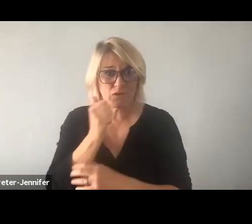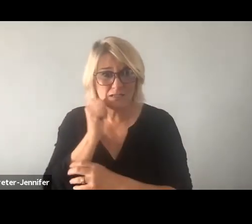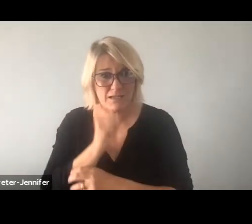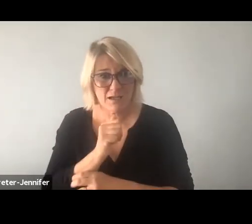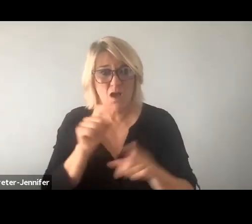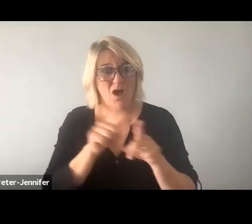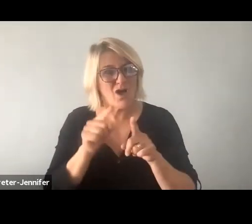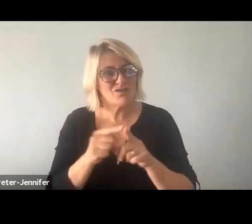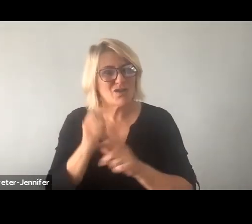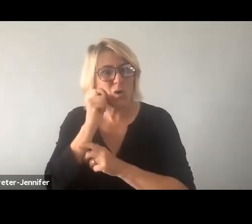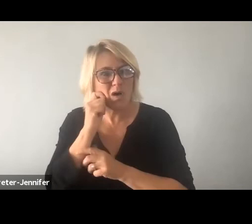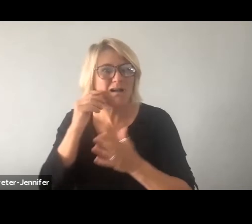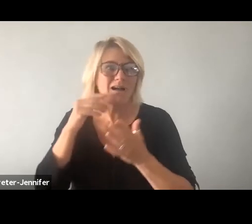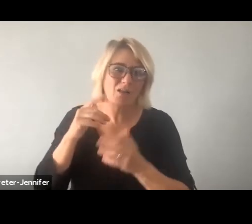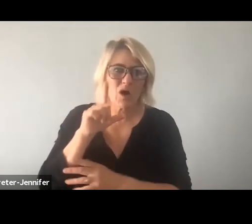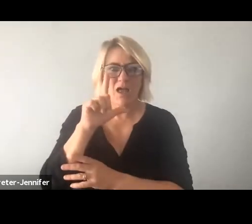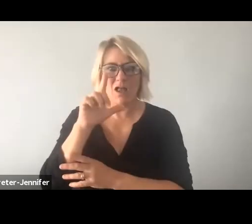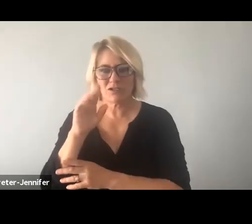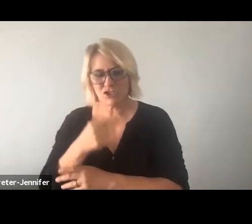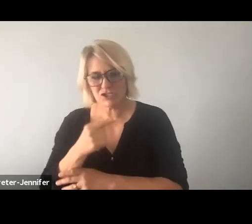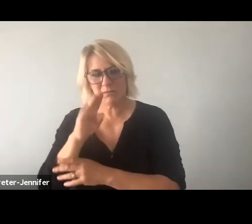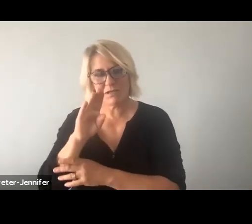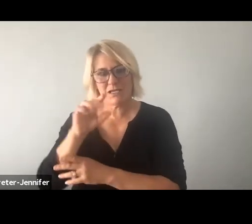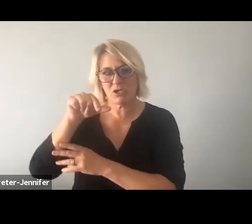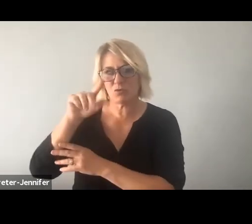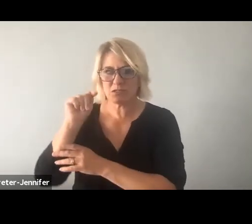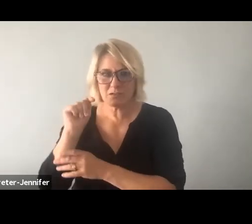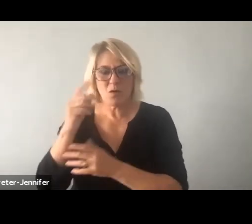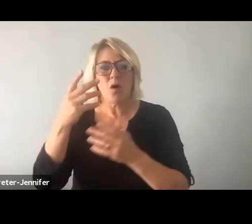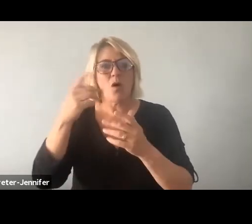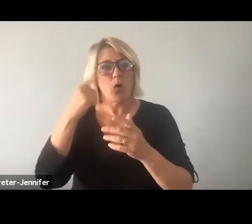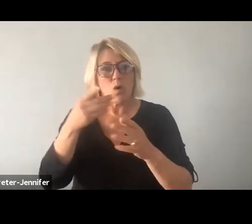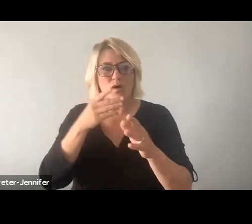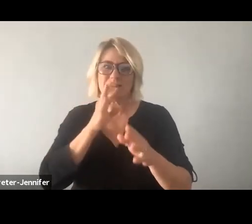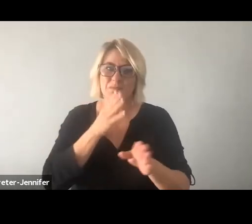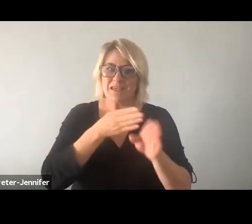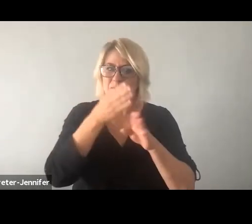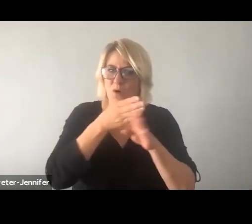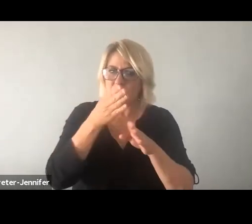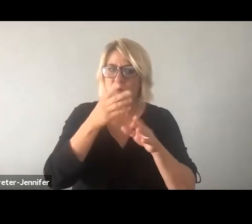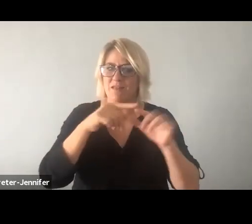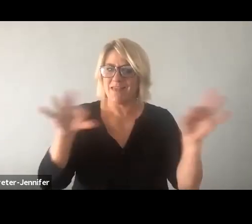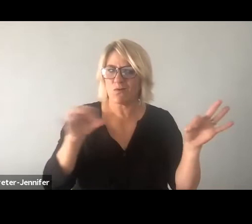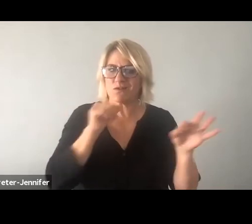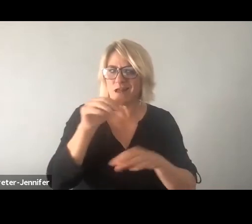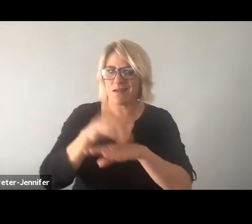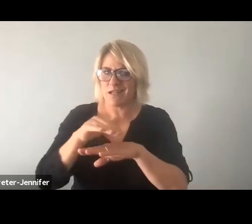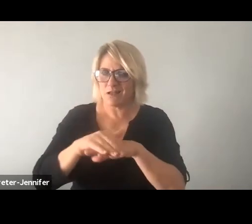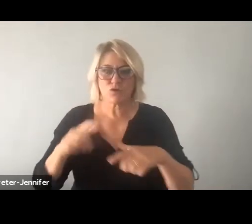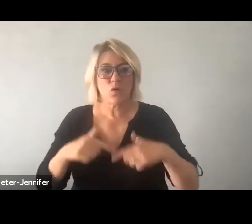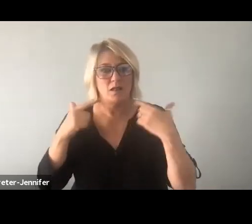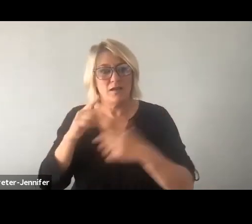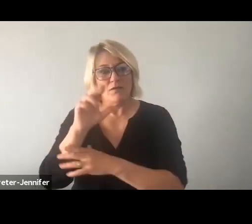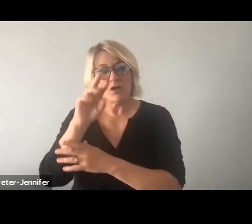of color, or LGBTQ, or speak a primary language other than English, or live in a rural area,